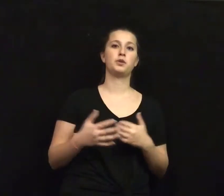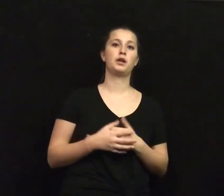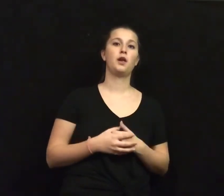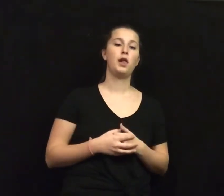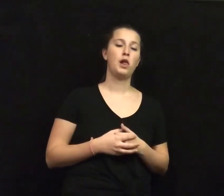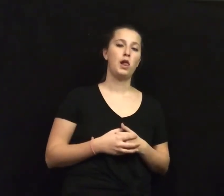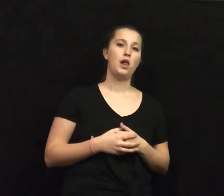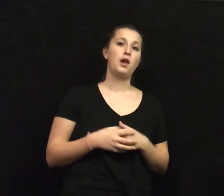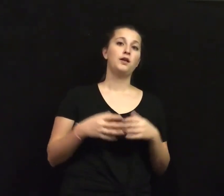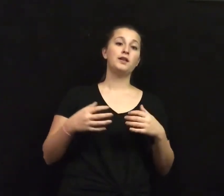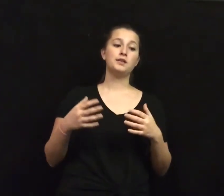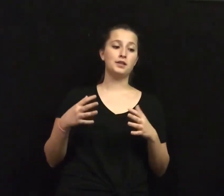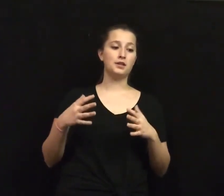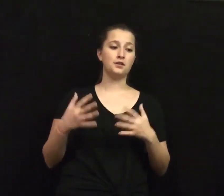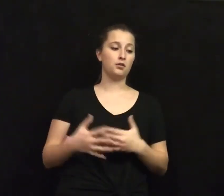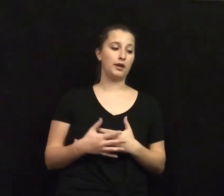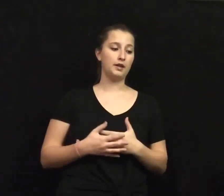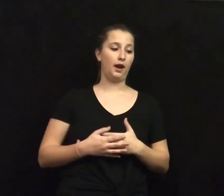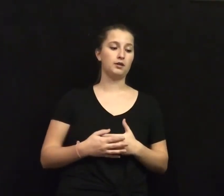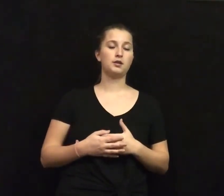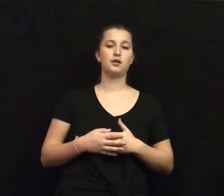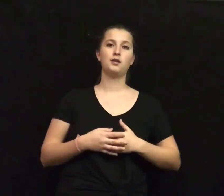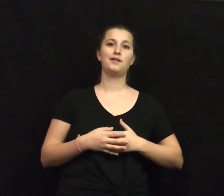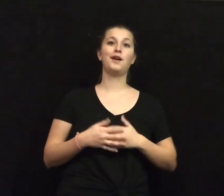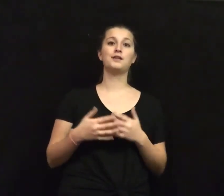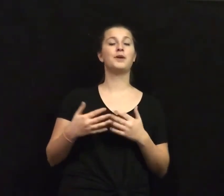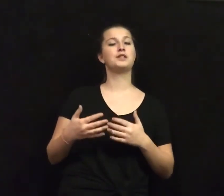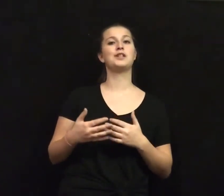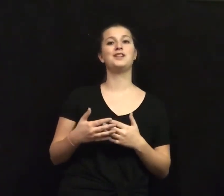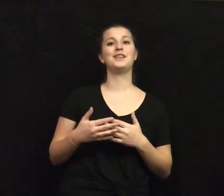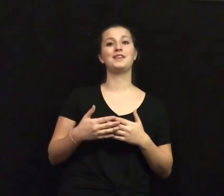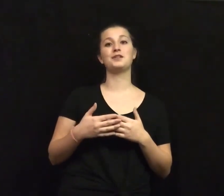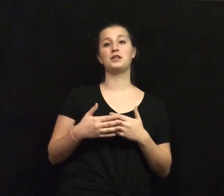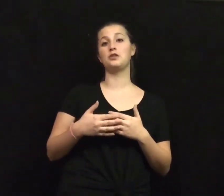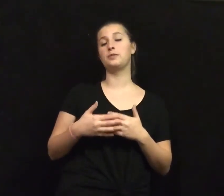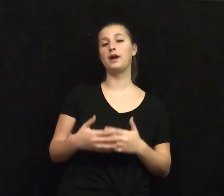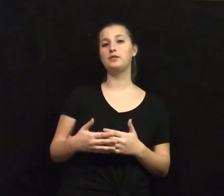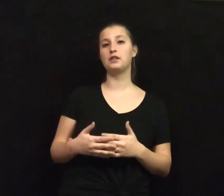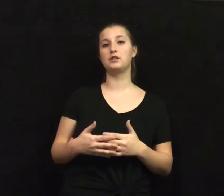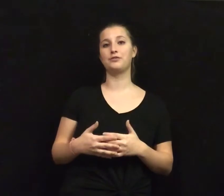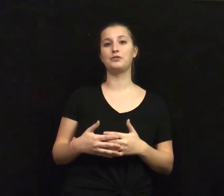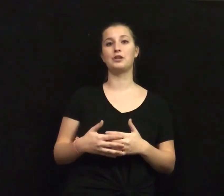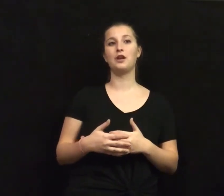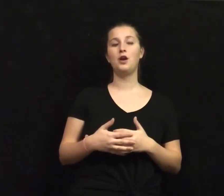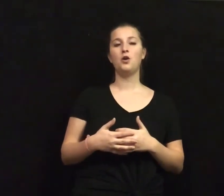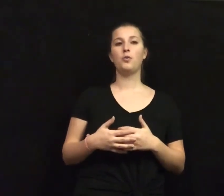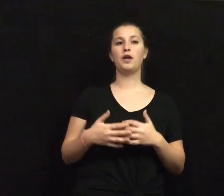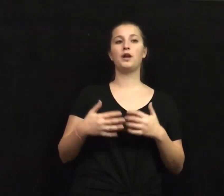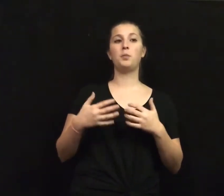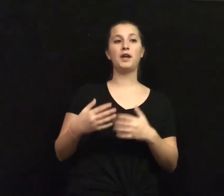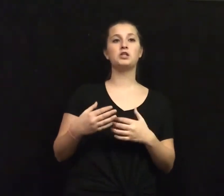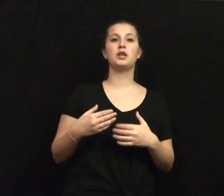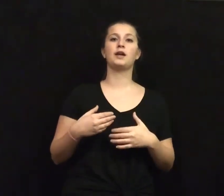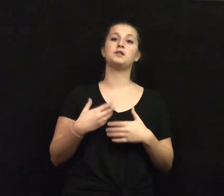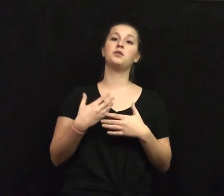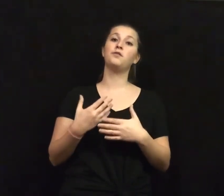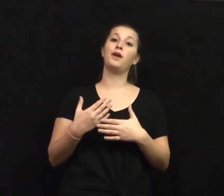interpreting. This is no light task, not to mention that there's a huge privacy intrusion when a patient has to convey